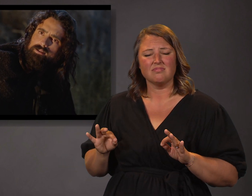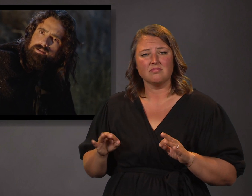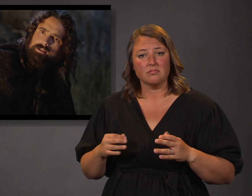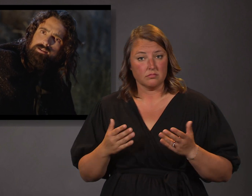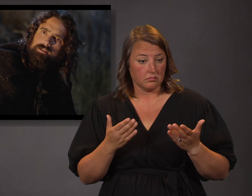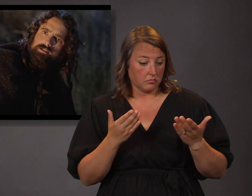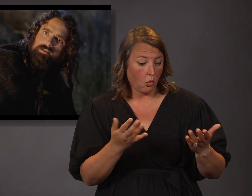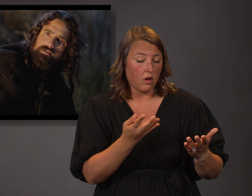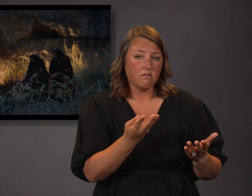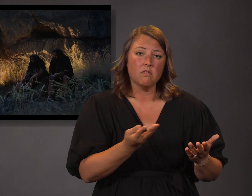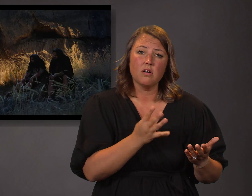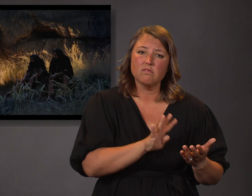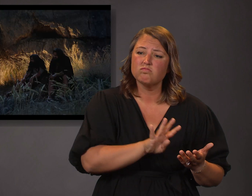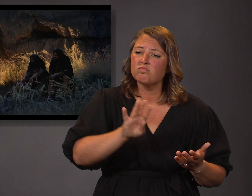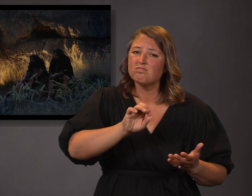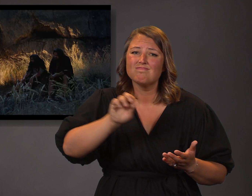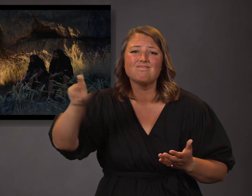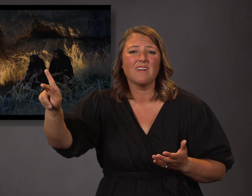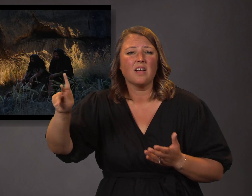into Jerusalem.